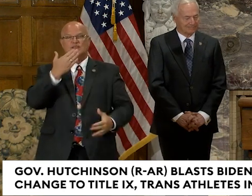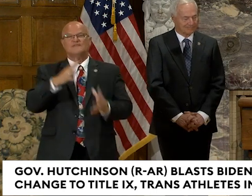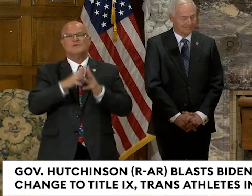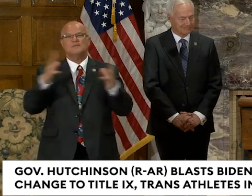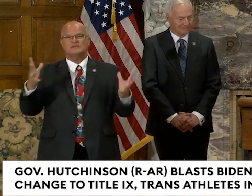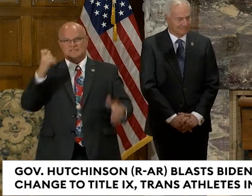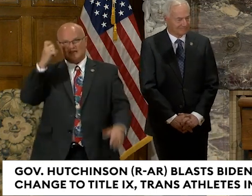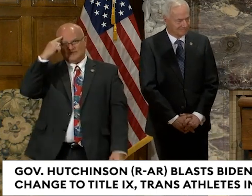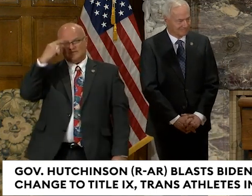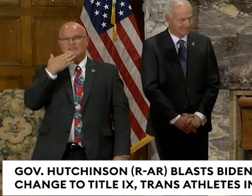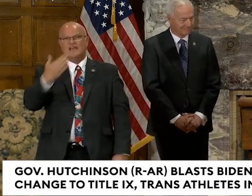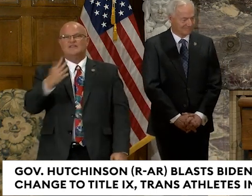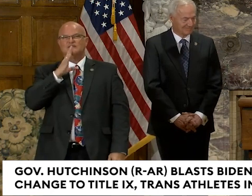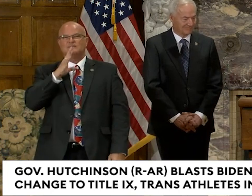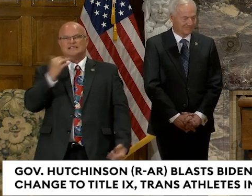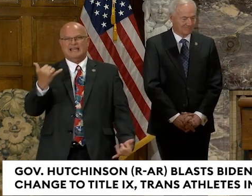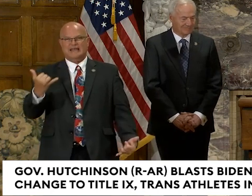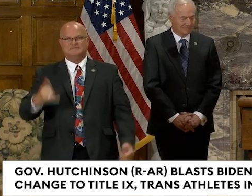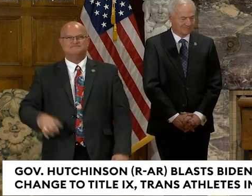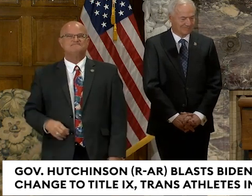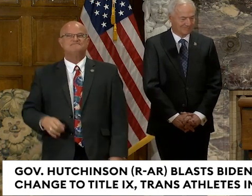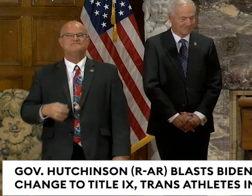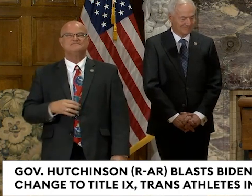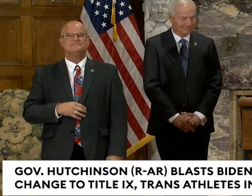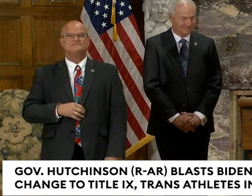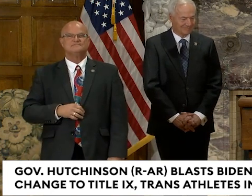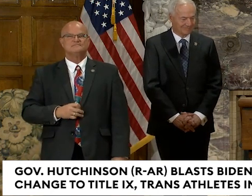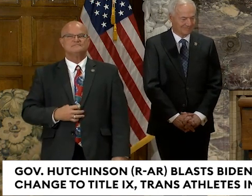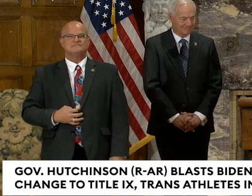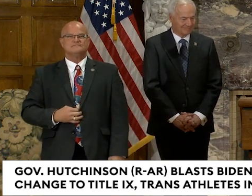you very much, Governor, for the opportunity to speak today.